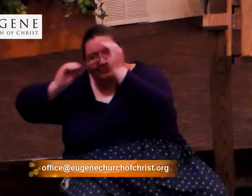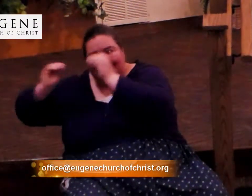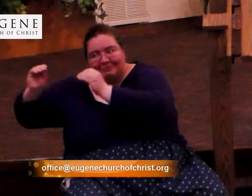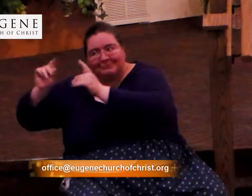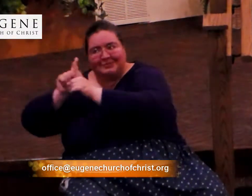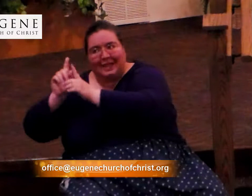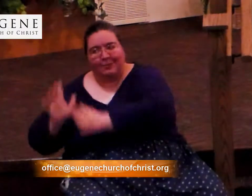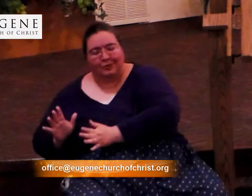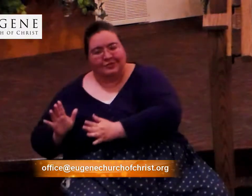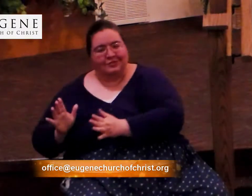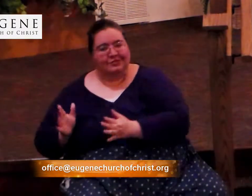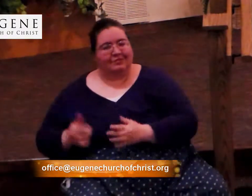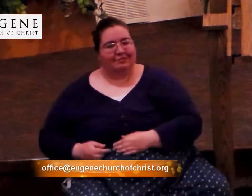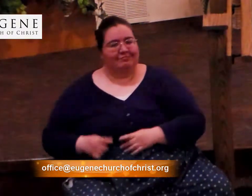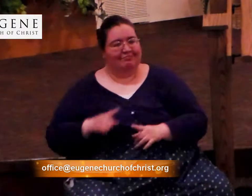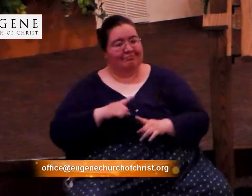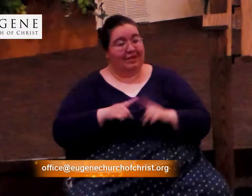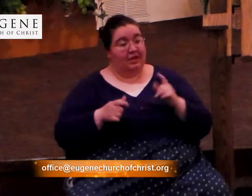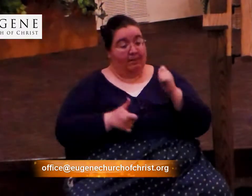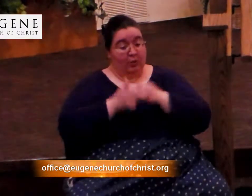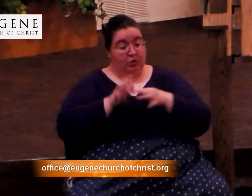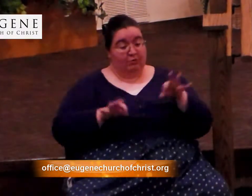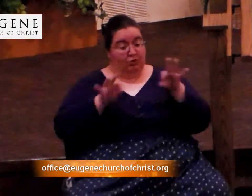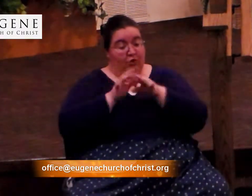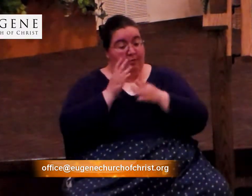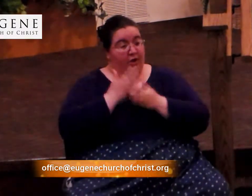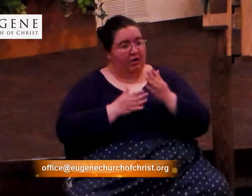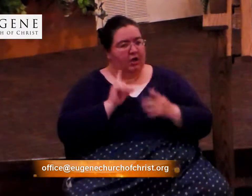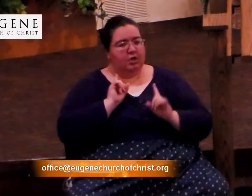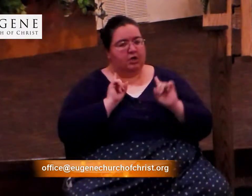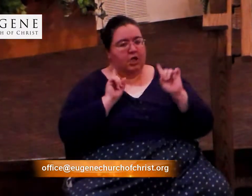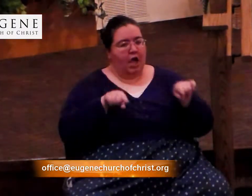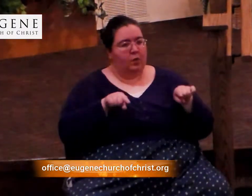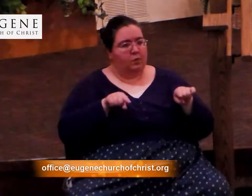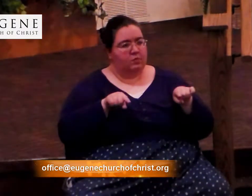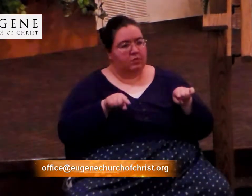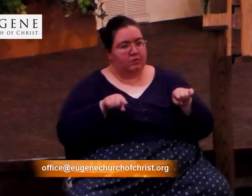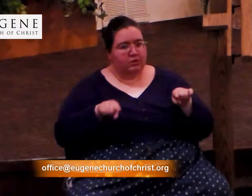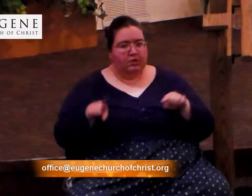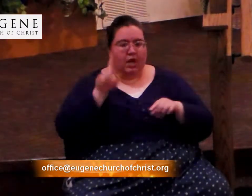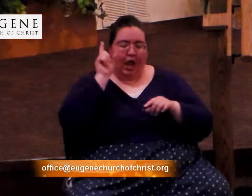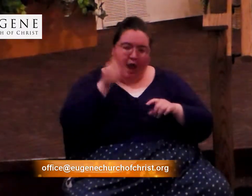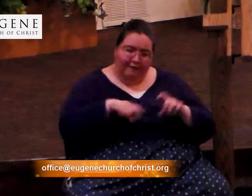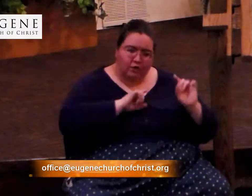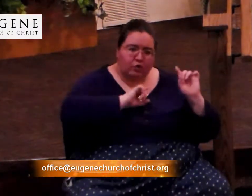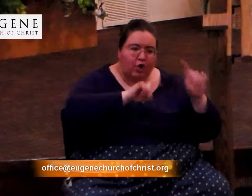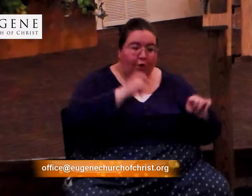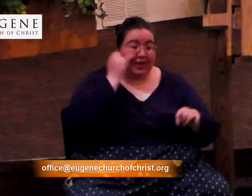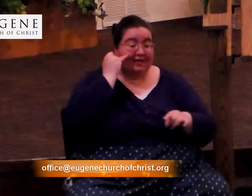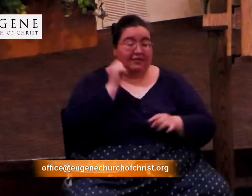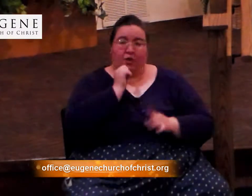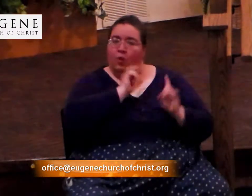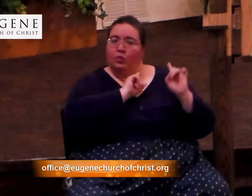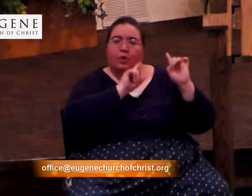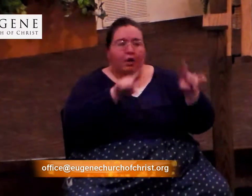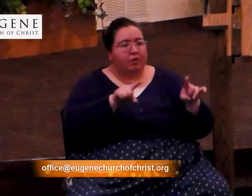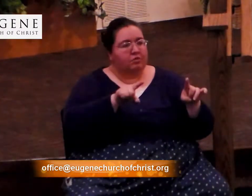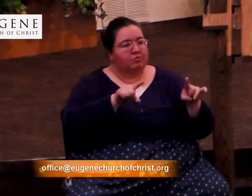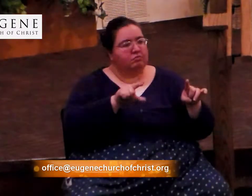go and make disciples. And if you don't, you are not fulfilling what God has called for us to do. And if you